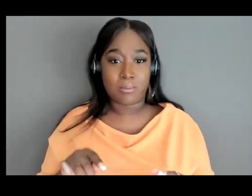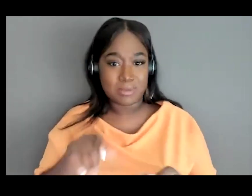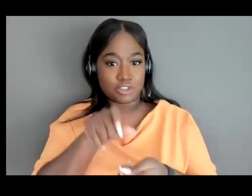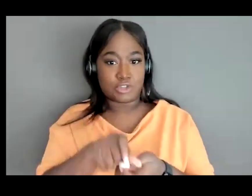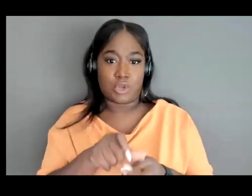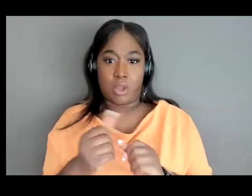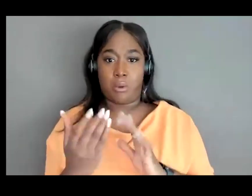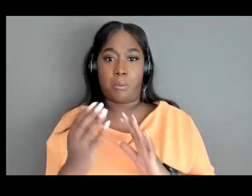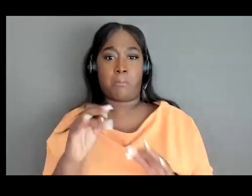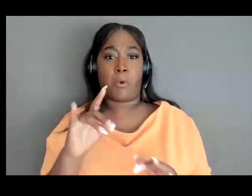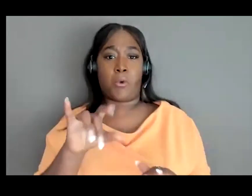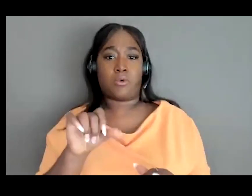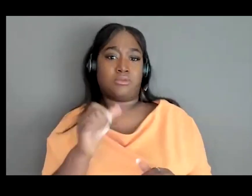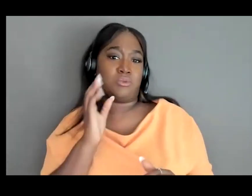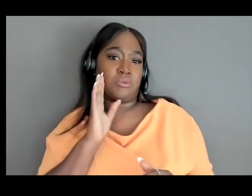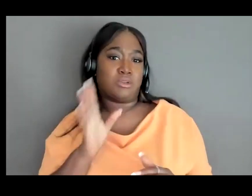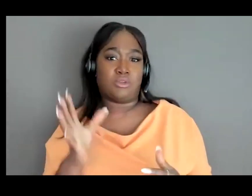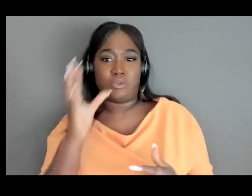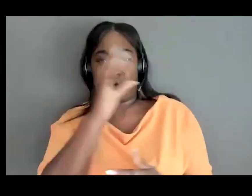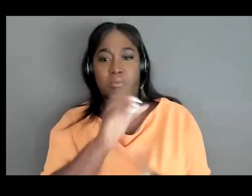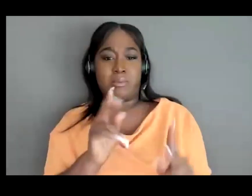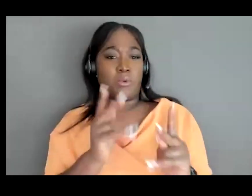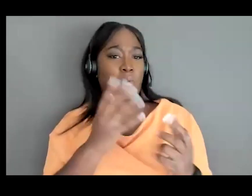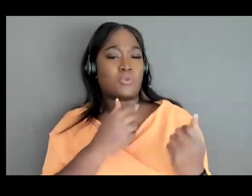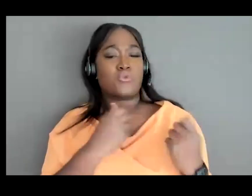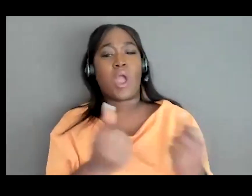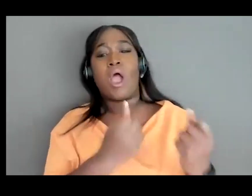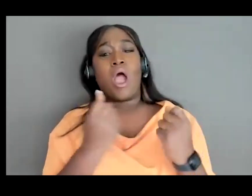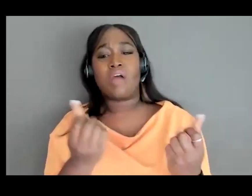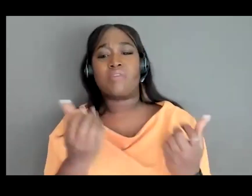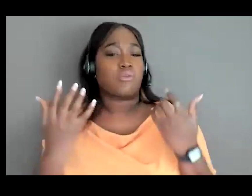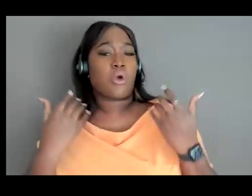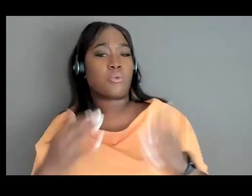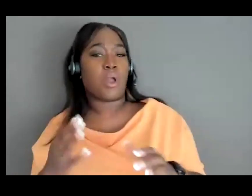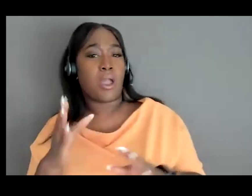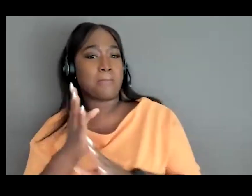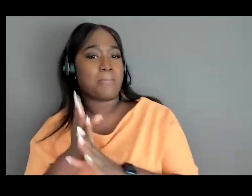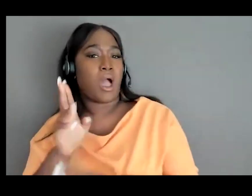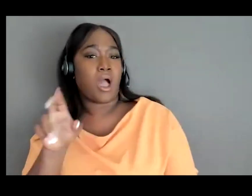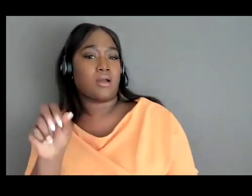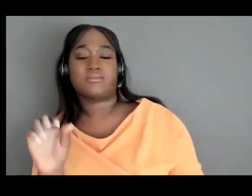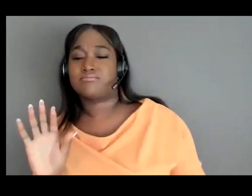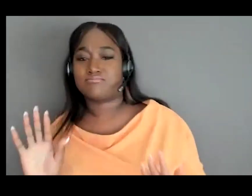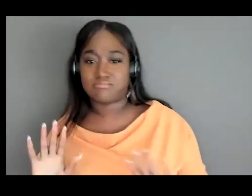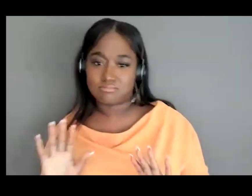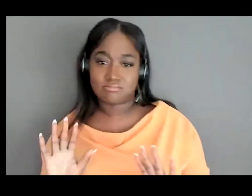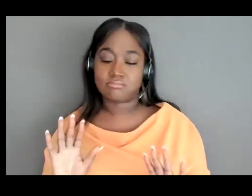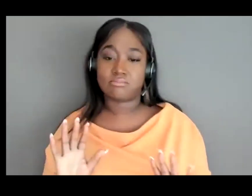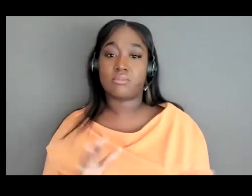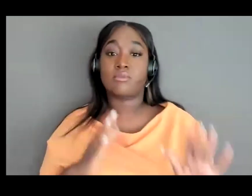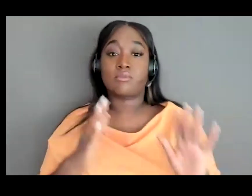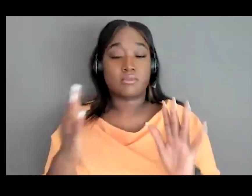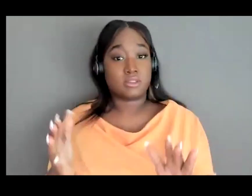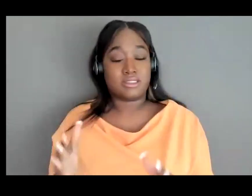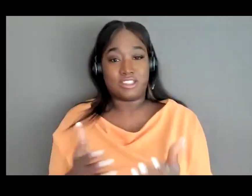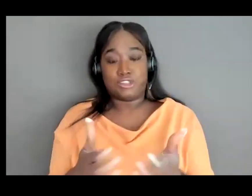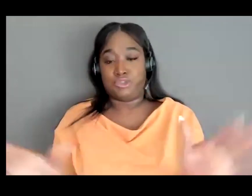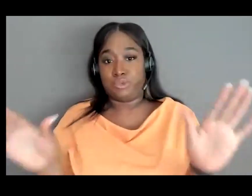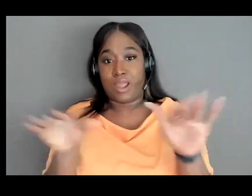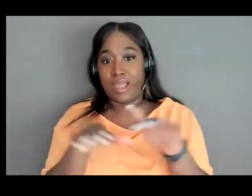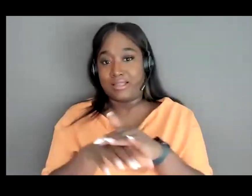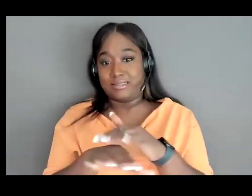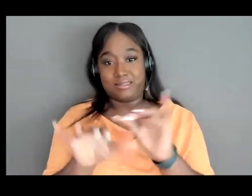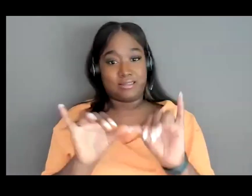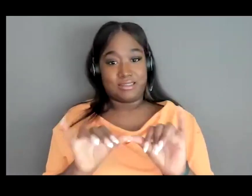particular modes that we assume people are going to want to drive and not take the bus. But we need to be able to measure access in general,